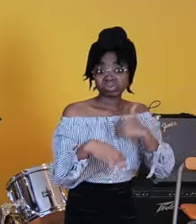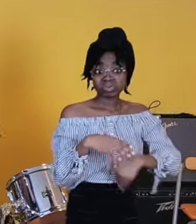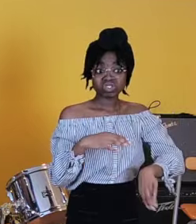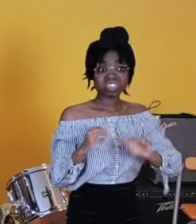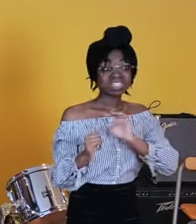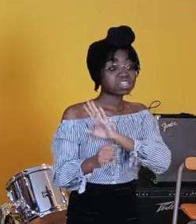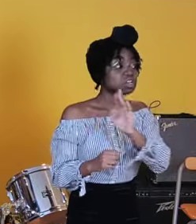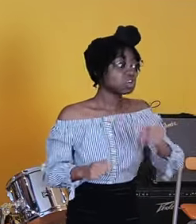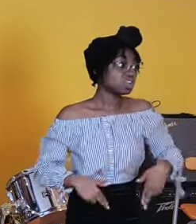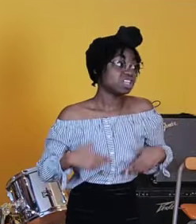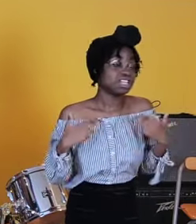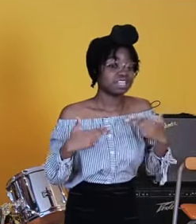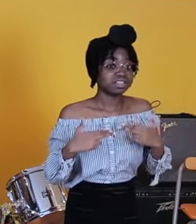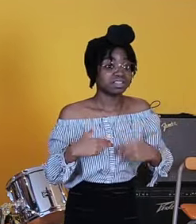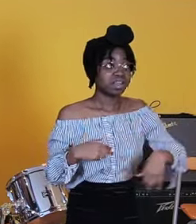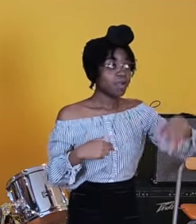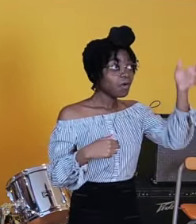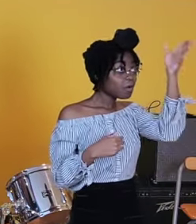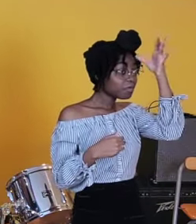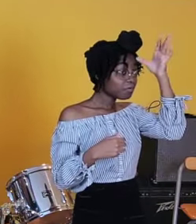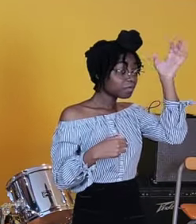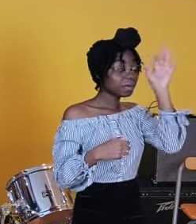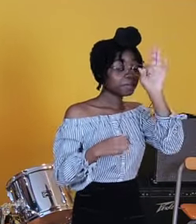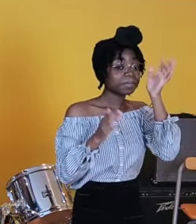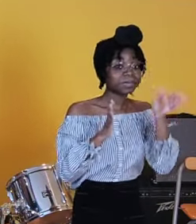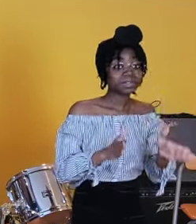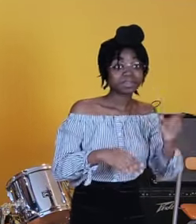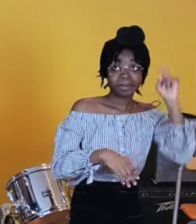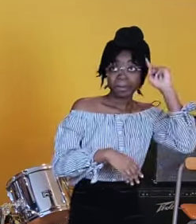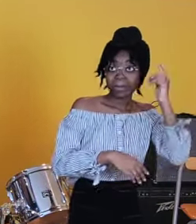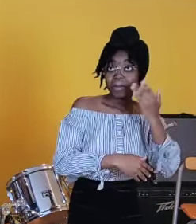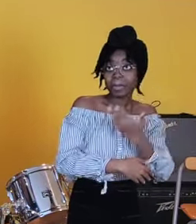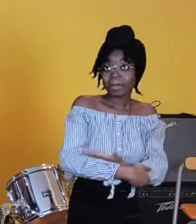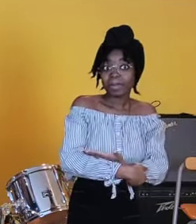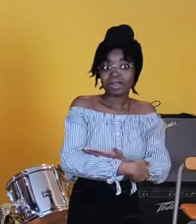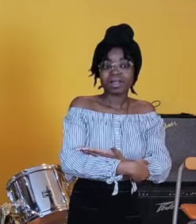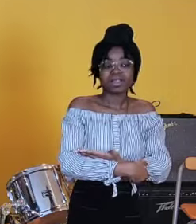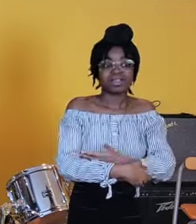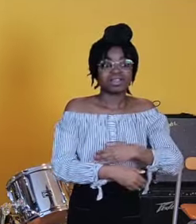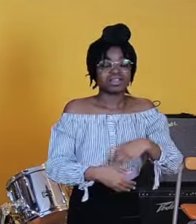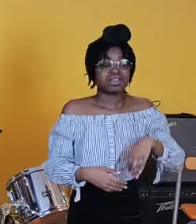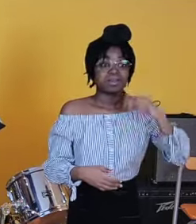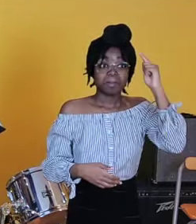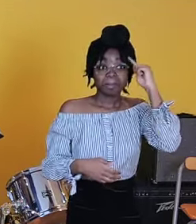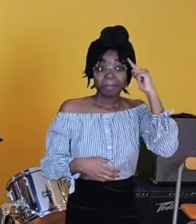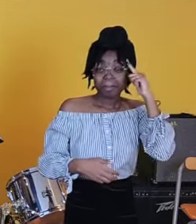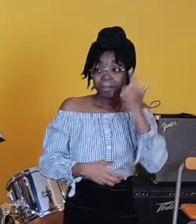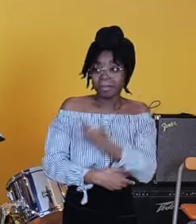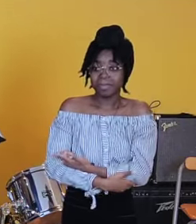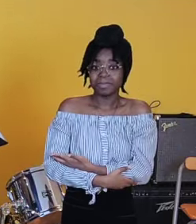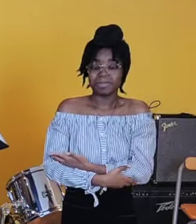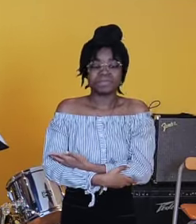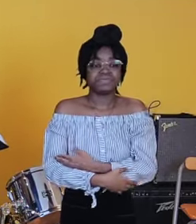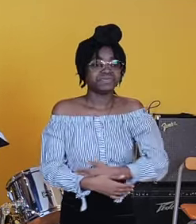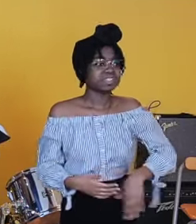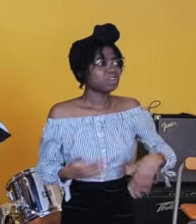a husband, a son. You know, we're just grateful that we're able to recognize